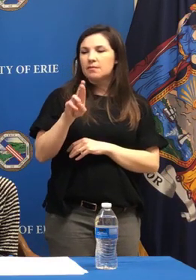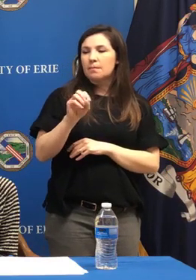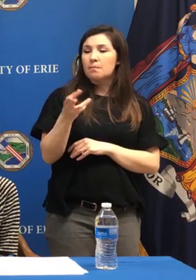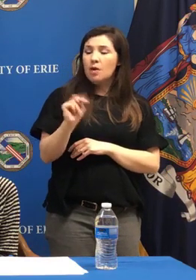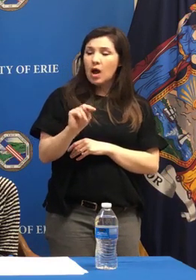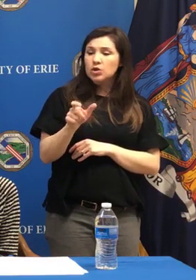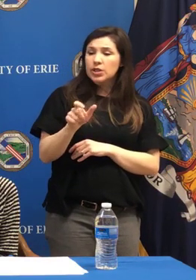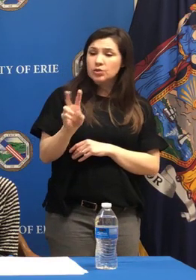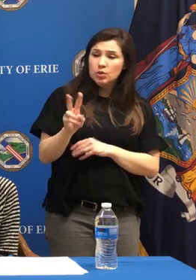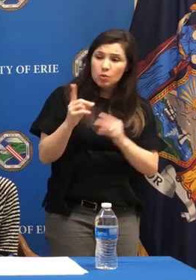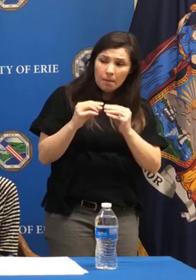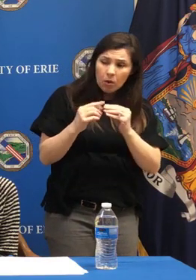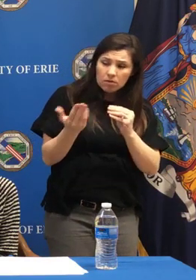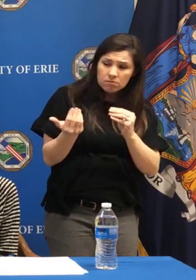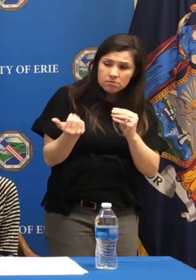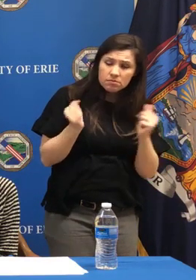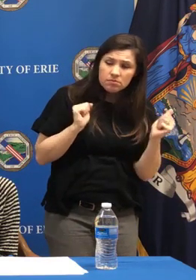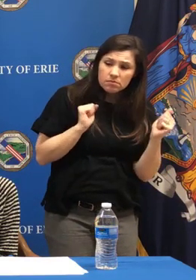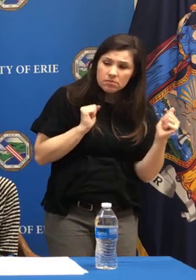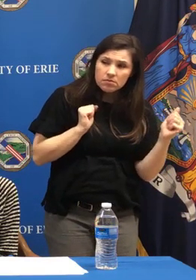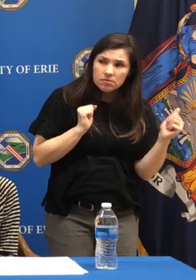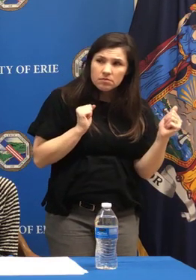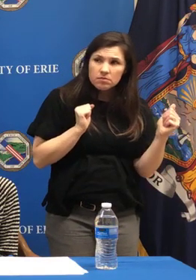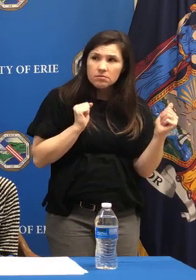with Channel 2 with one more question?